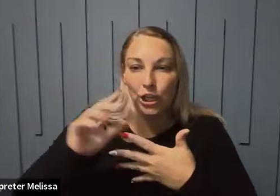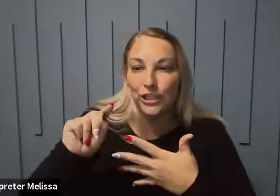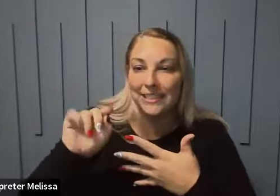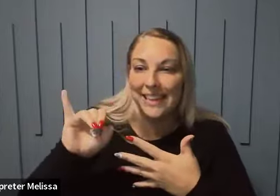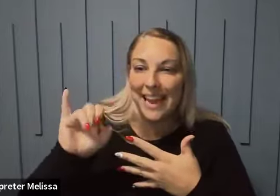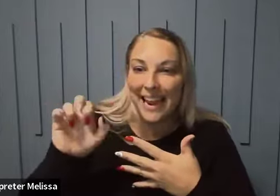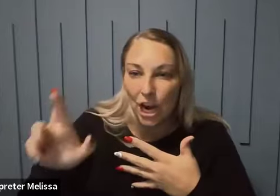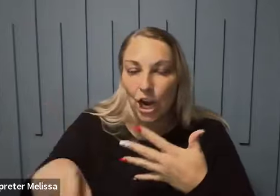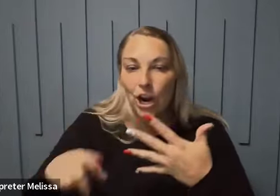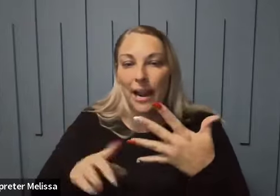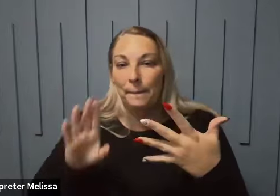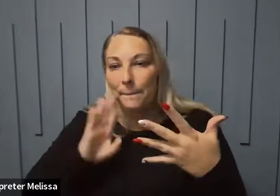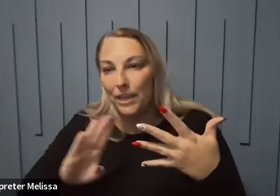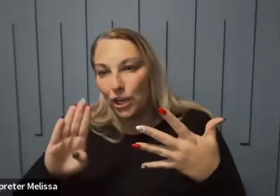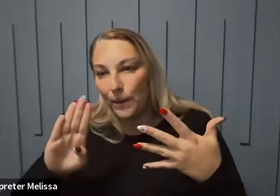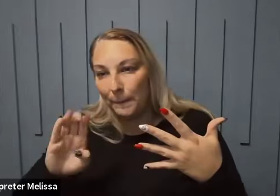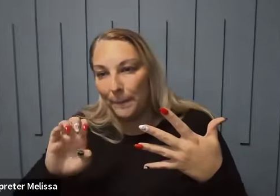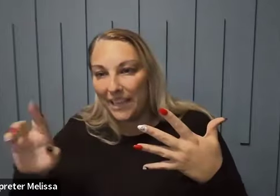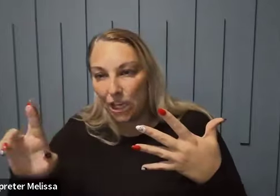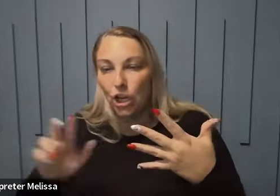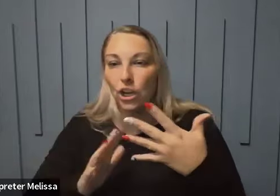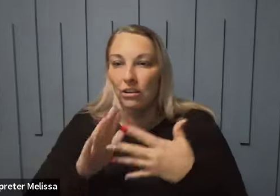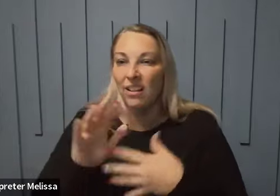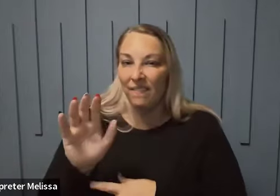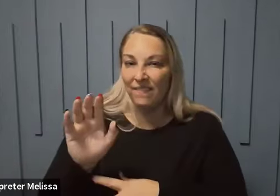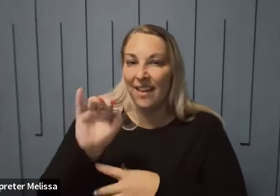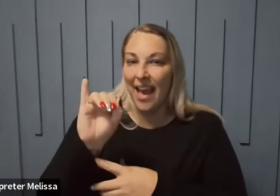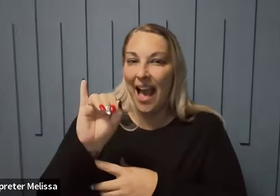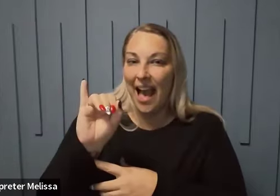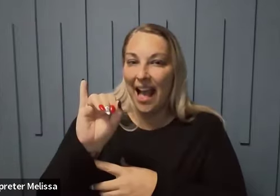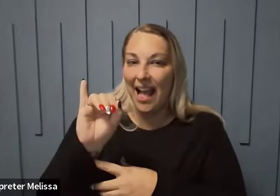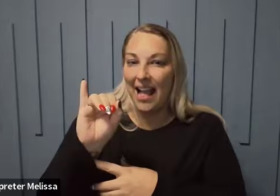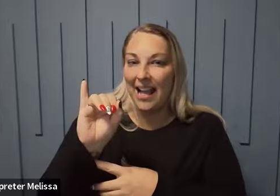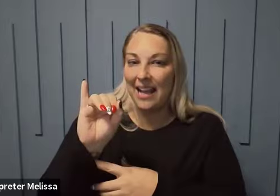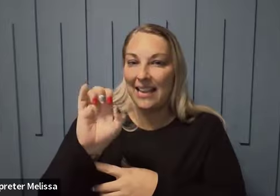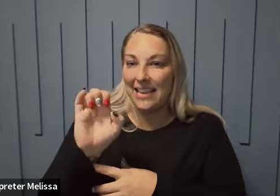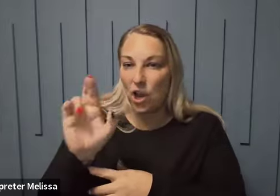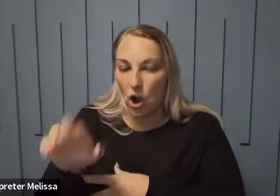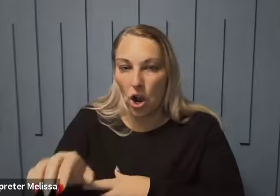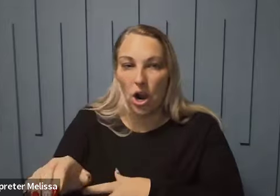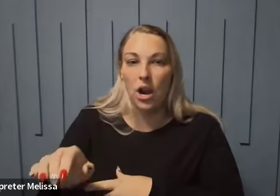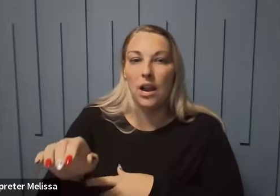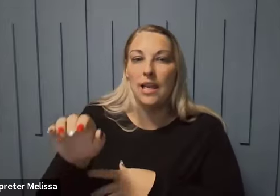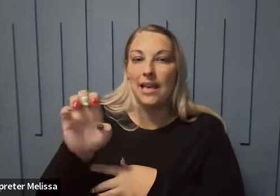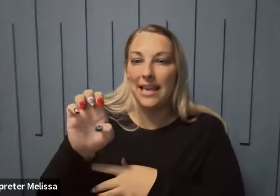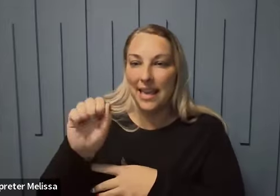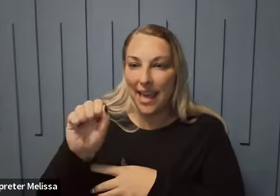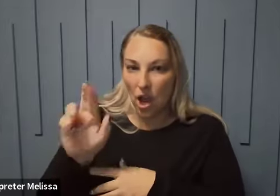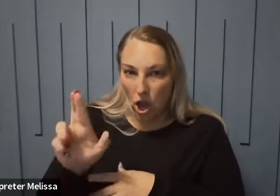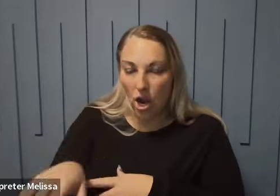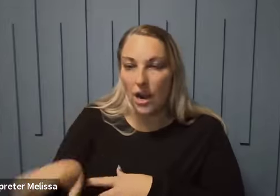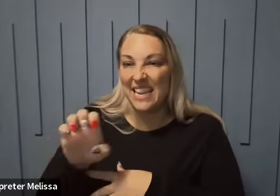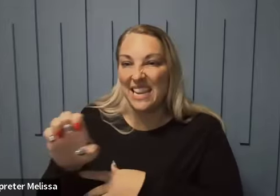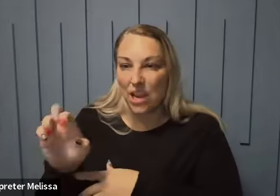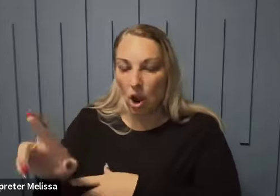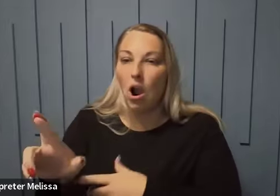an EE. So we have lessons specifically designed to teach these concepts to kids, but it's really